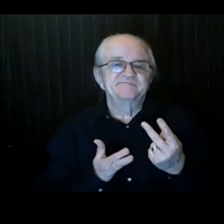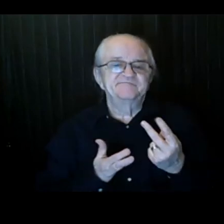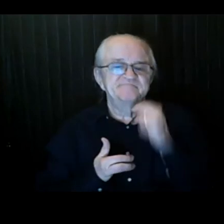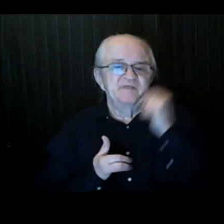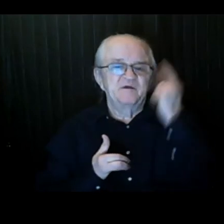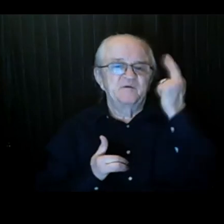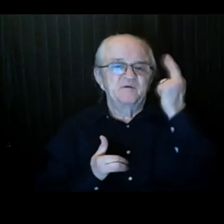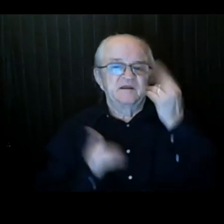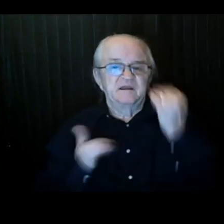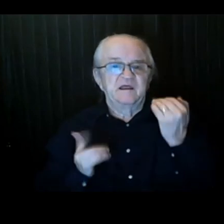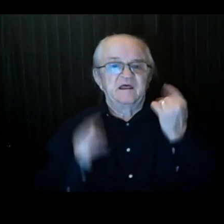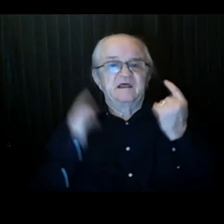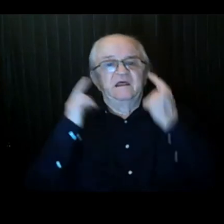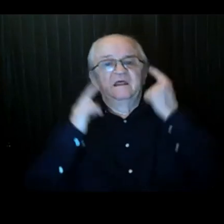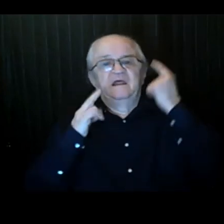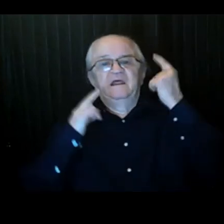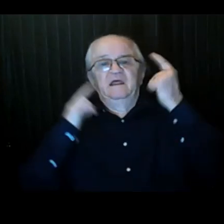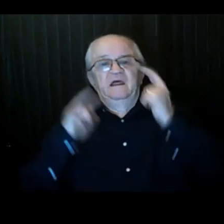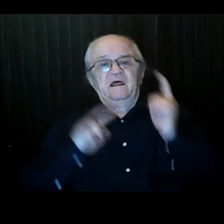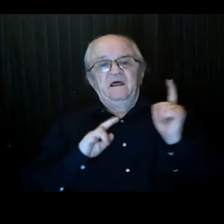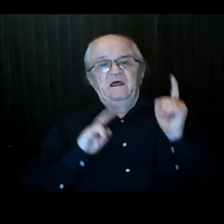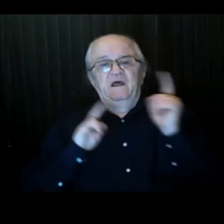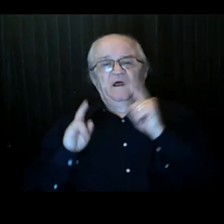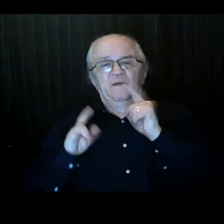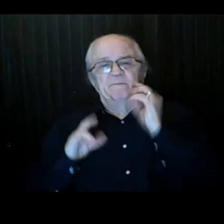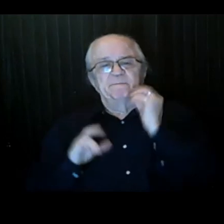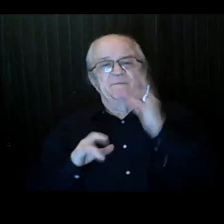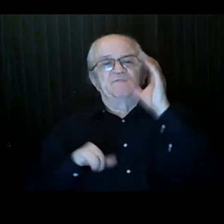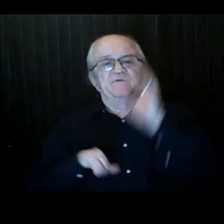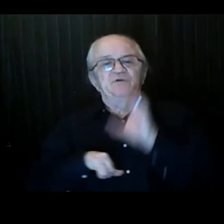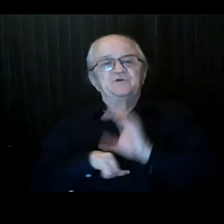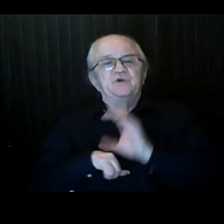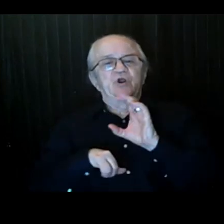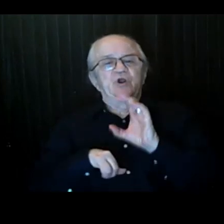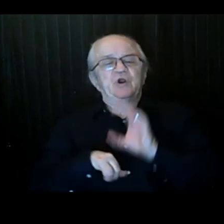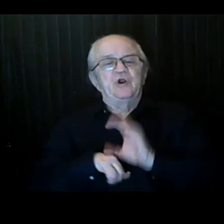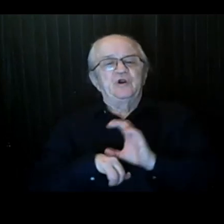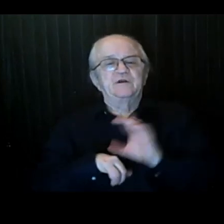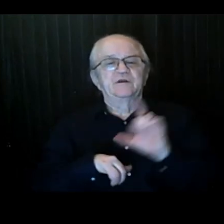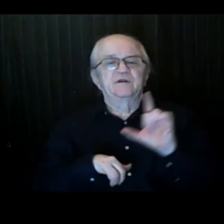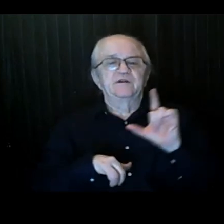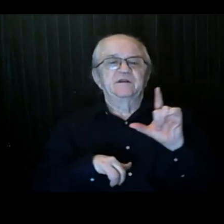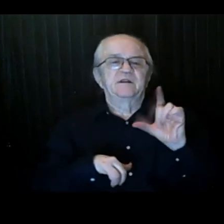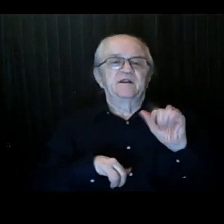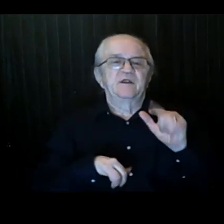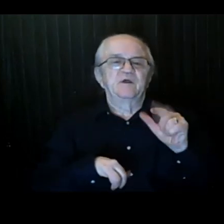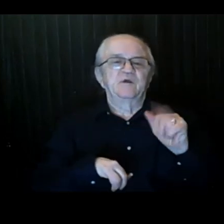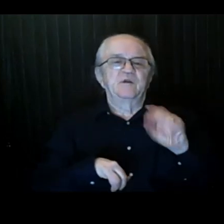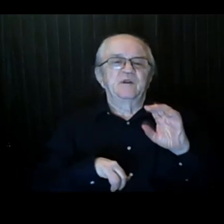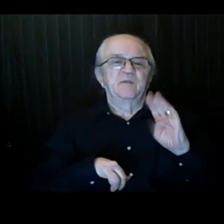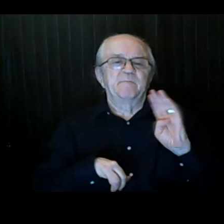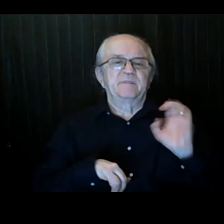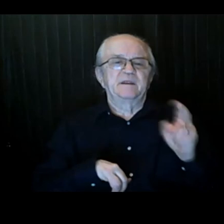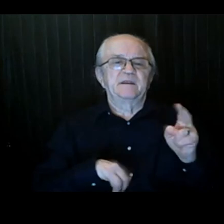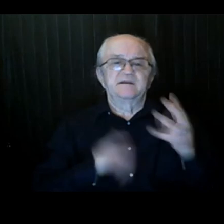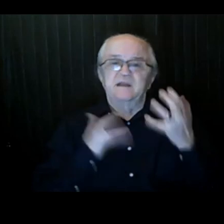And now I was thinking about taking us to this beautiful church in Laguna Beach, California for Christmas Eve services, and I didn't want Cindy to stand